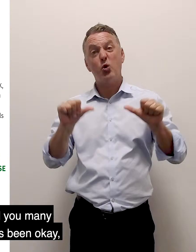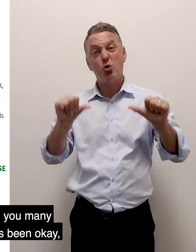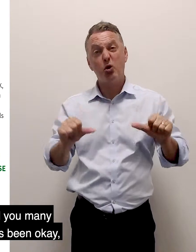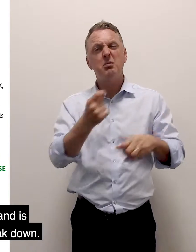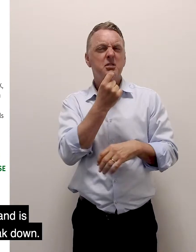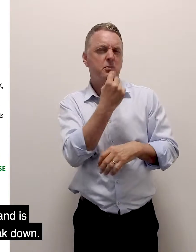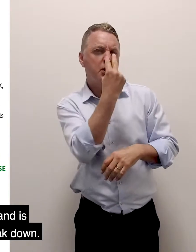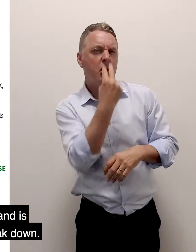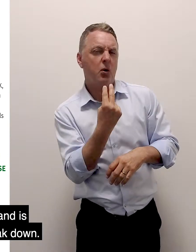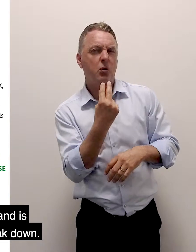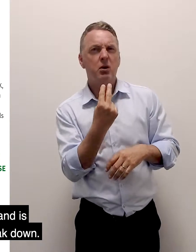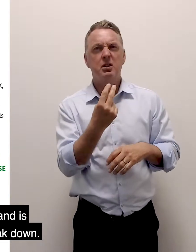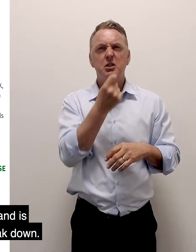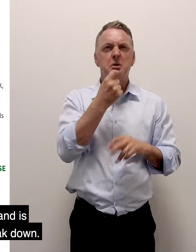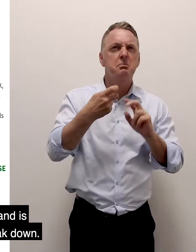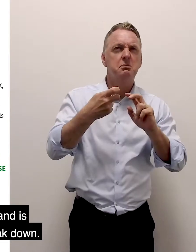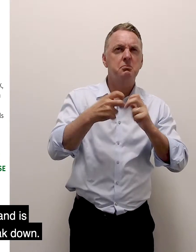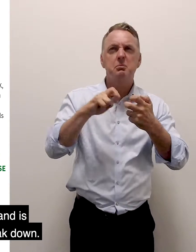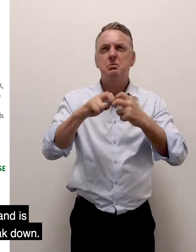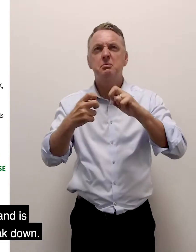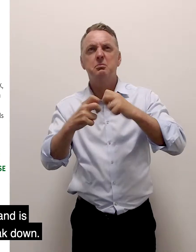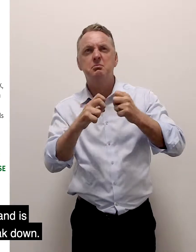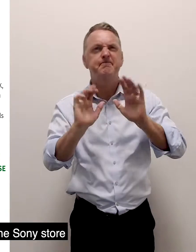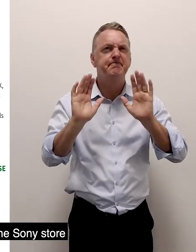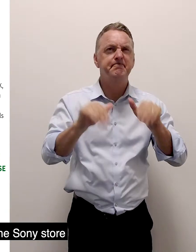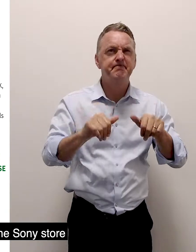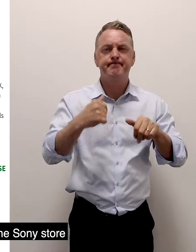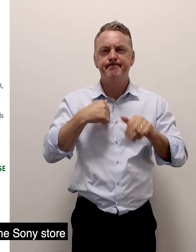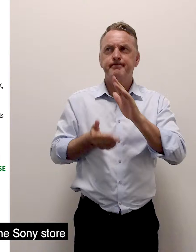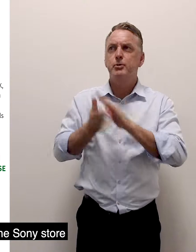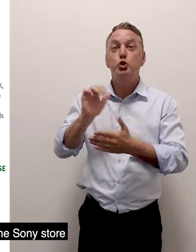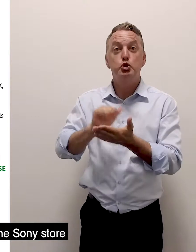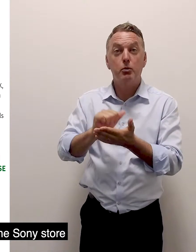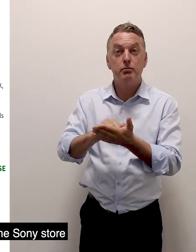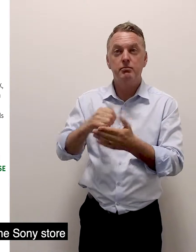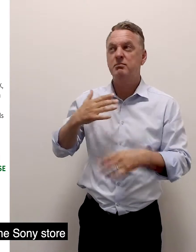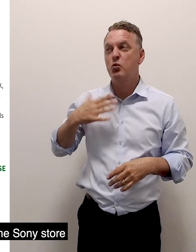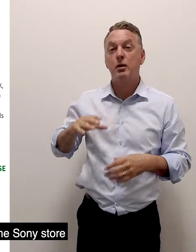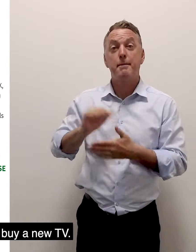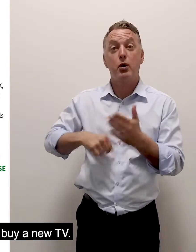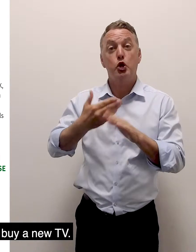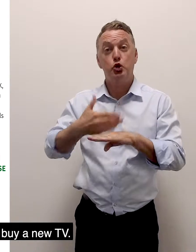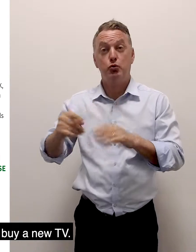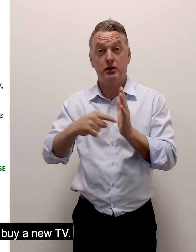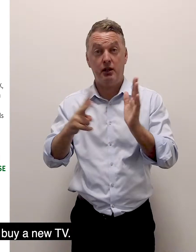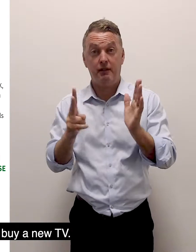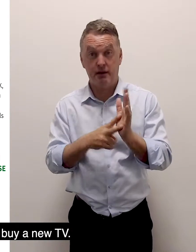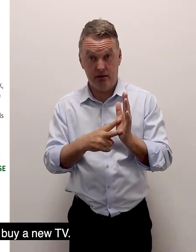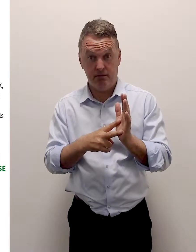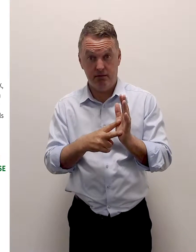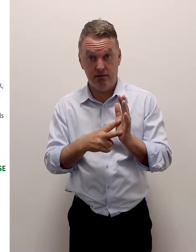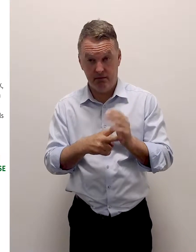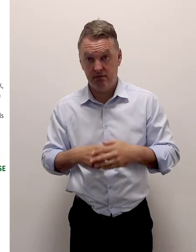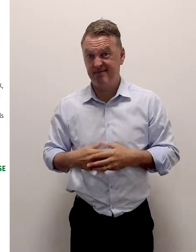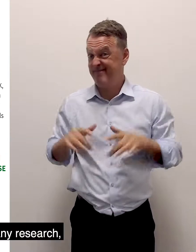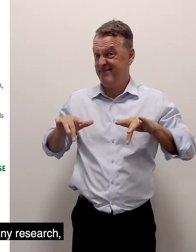has been okay, but it is old and starting to break down. You decide to visit the Sony store because you want to buy a new